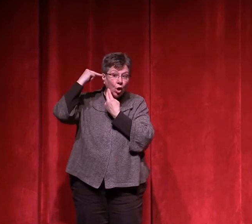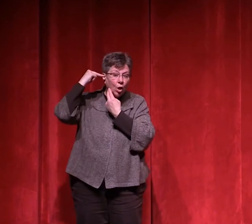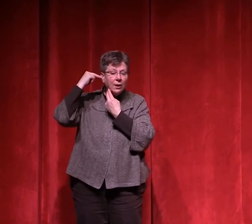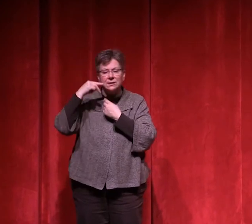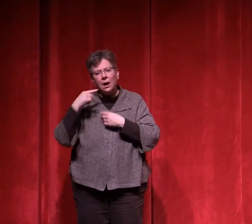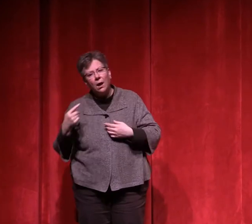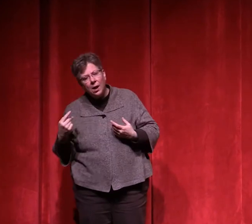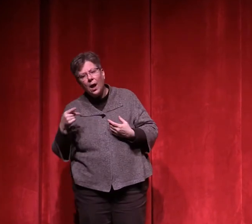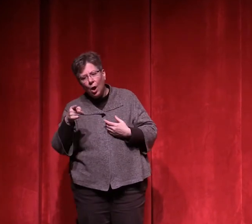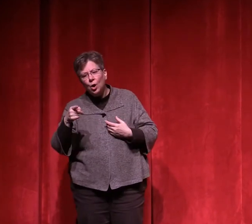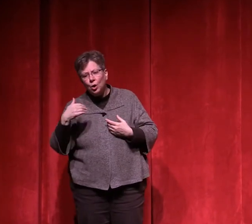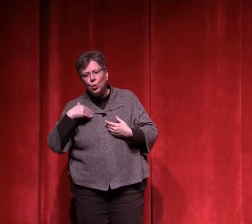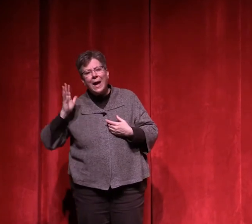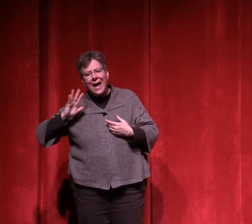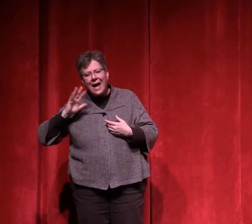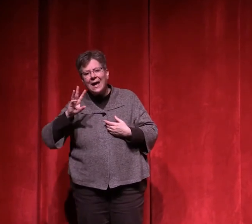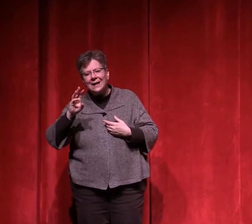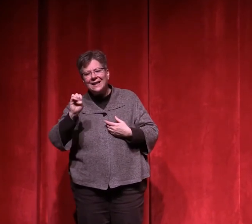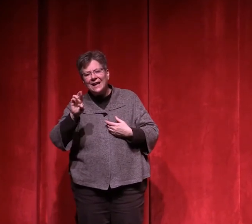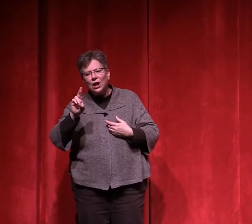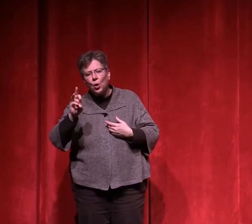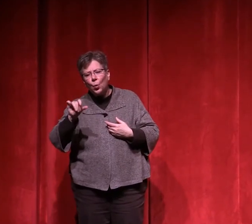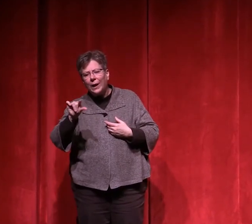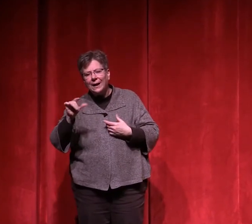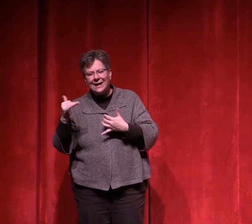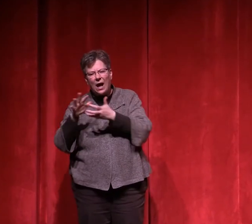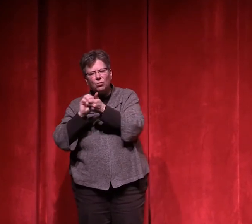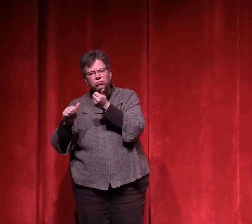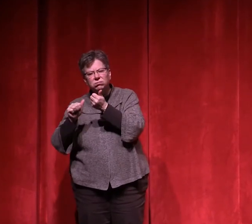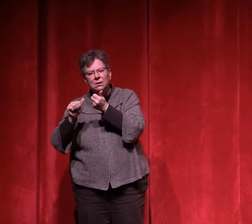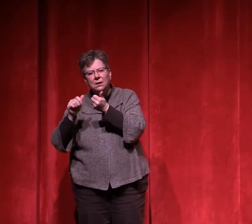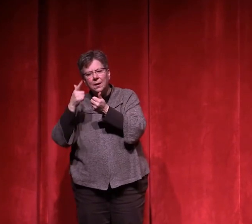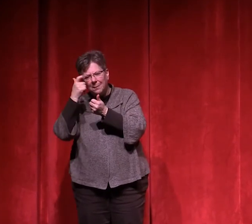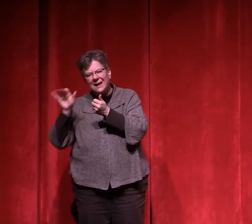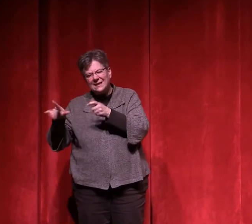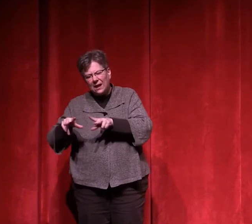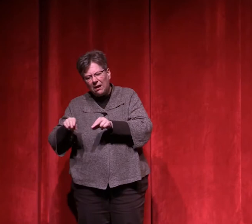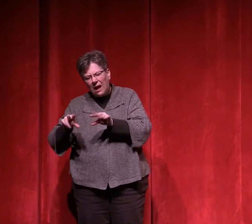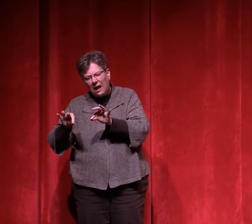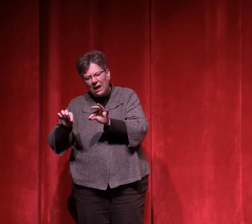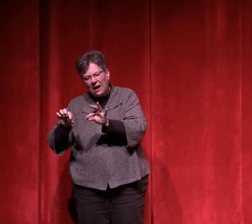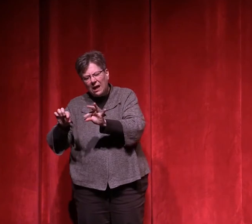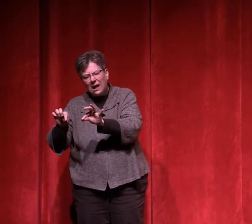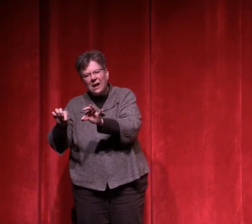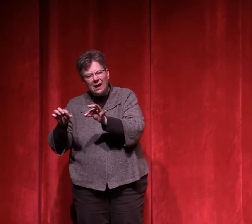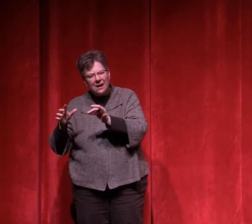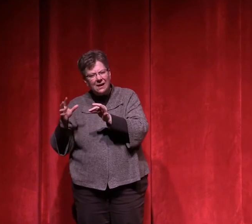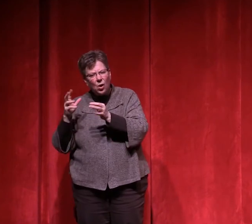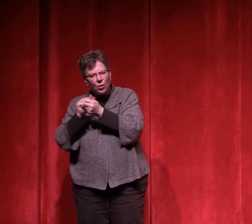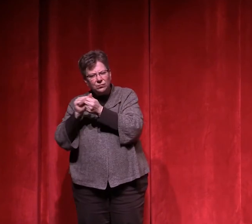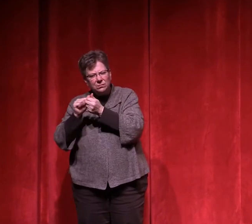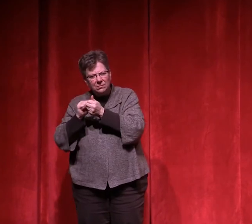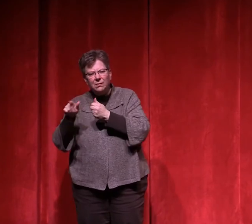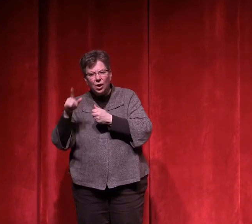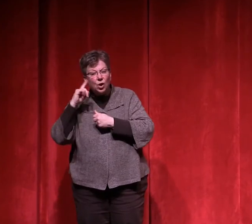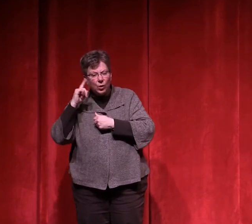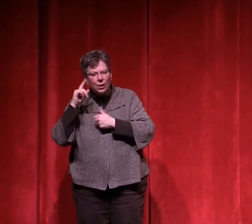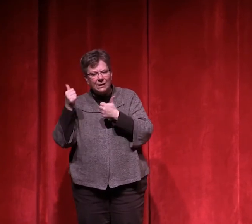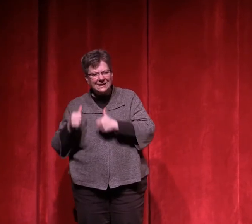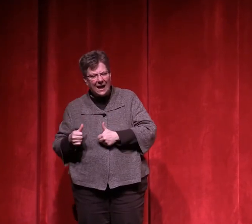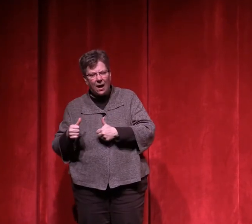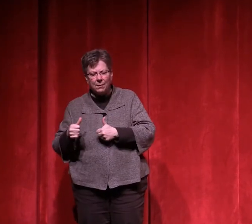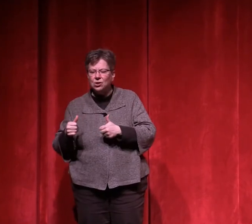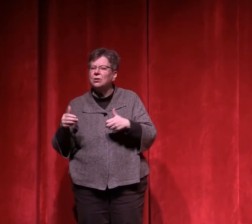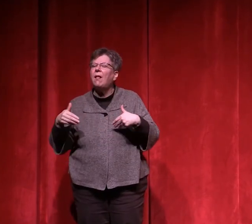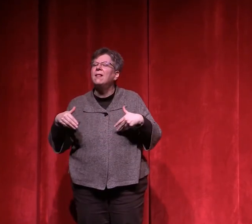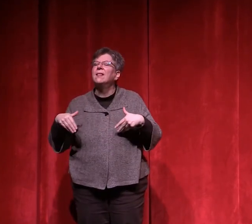yeah, you had an earwig in your ear. Uh-huh. Your hearing's damaged. You know what? Let that shit